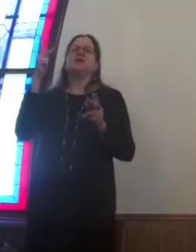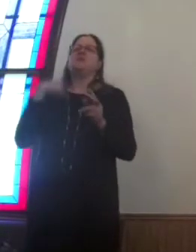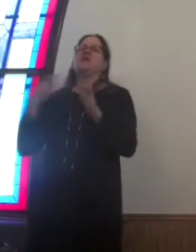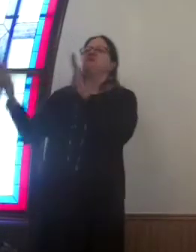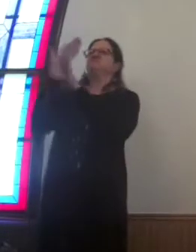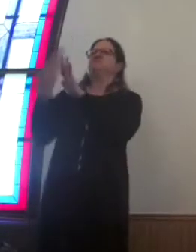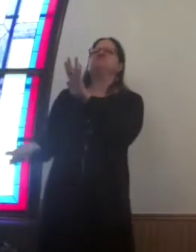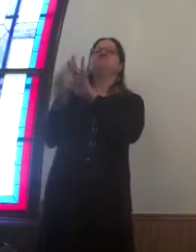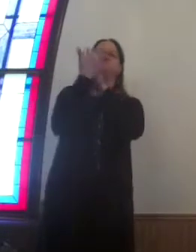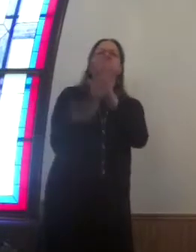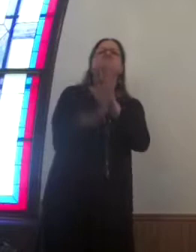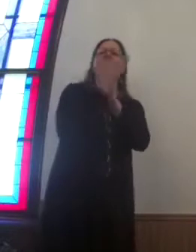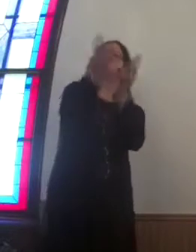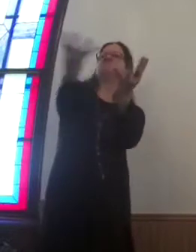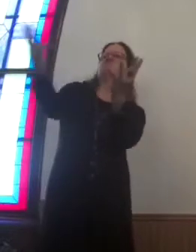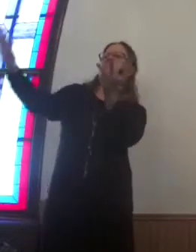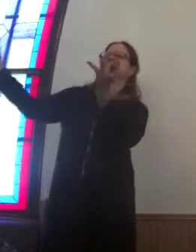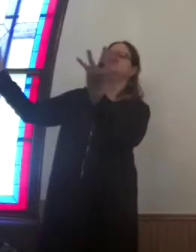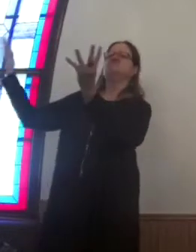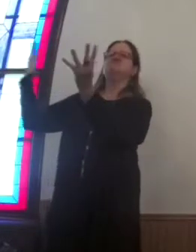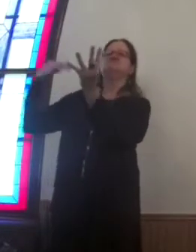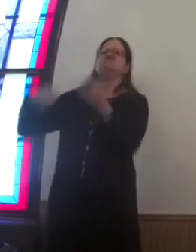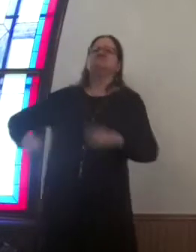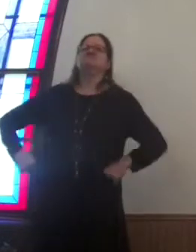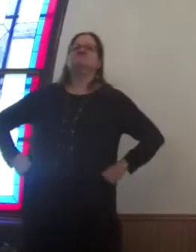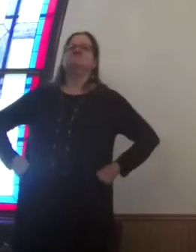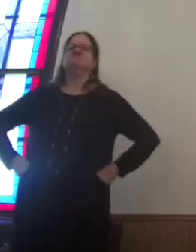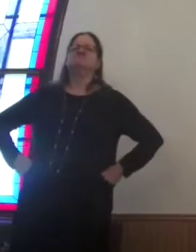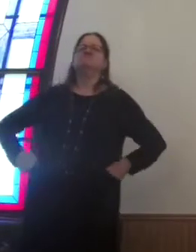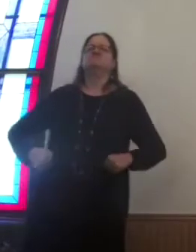the wall of the cathedral.